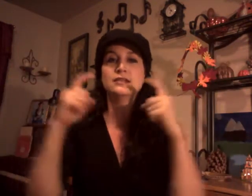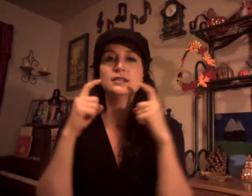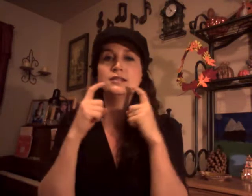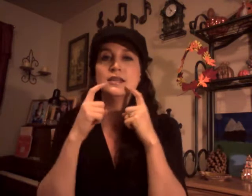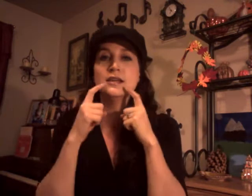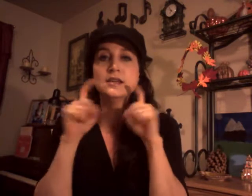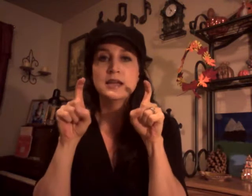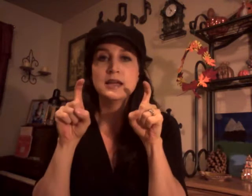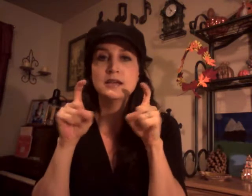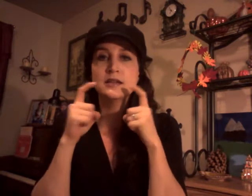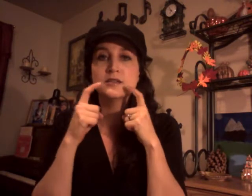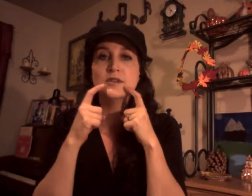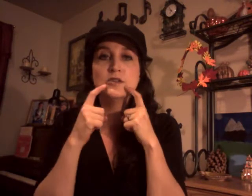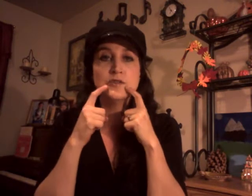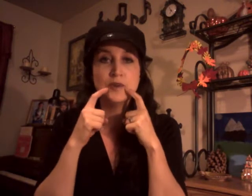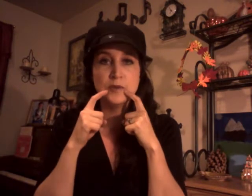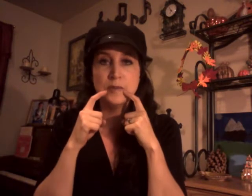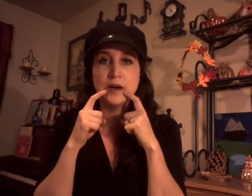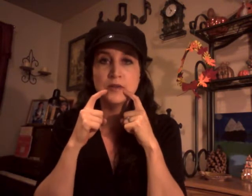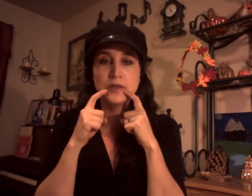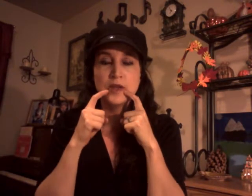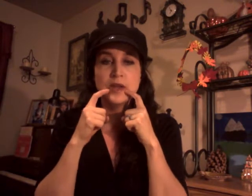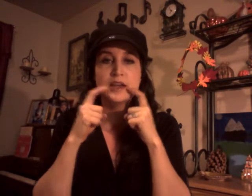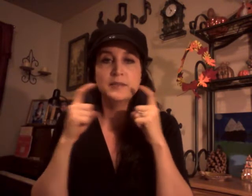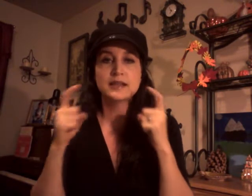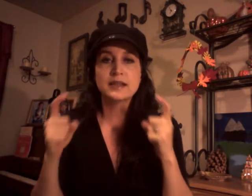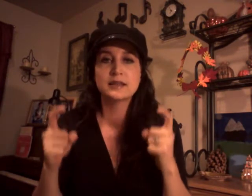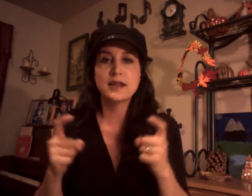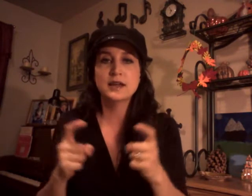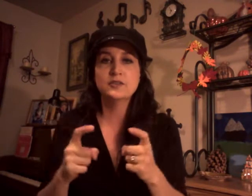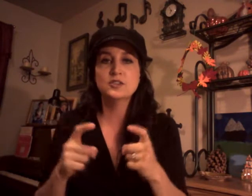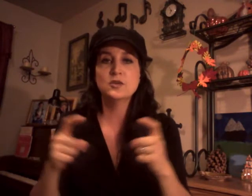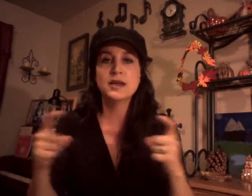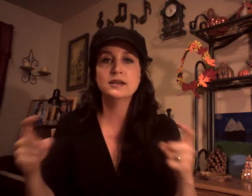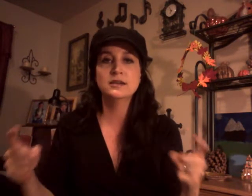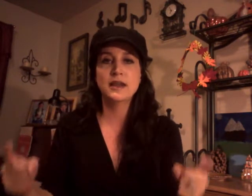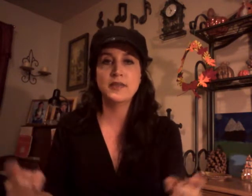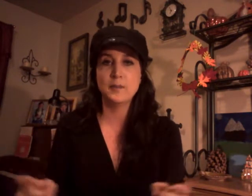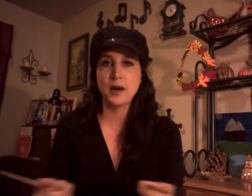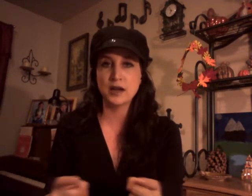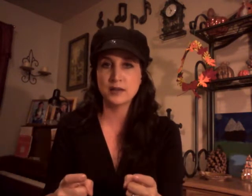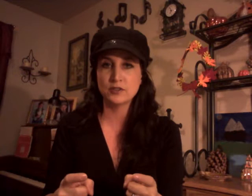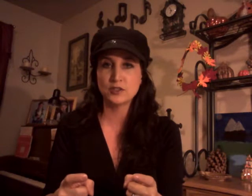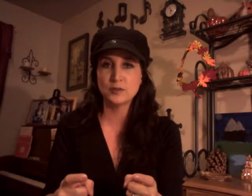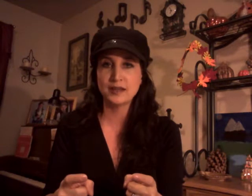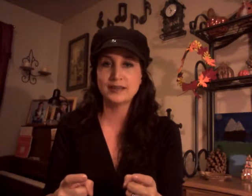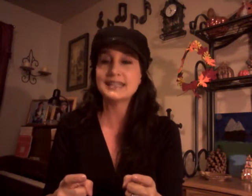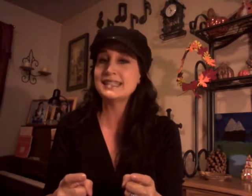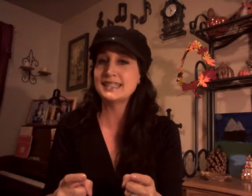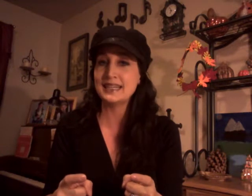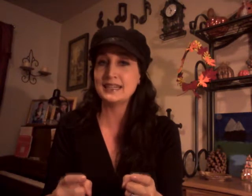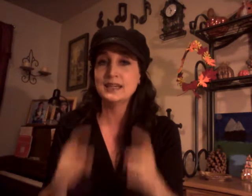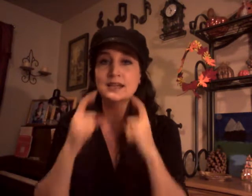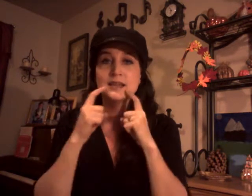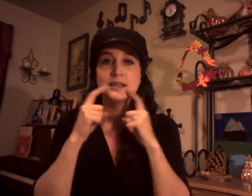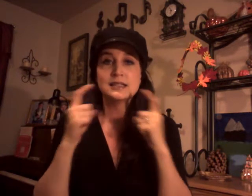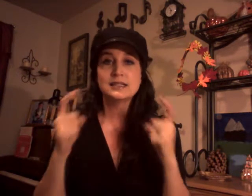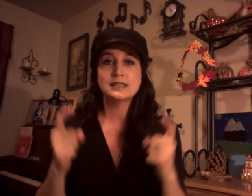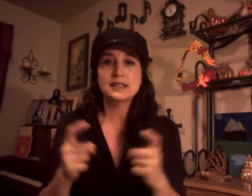is sin, index fingers from your mouth, and it makes like the head of a snowman and the body of a snowman. That's sin.